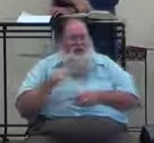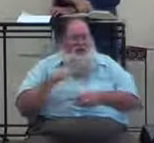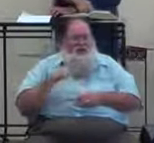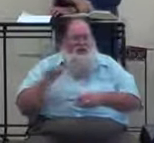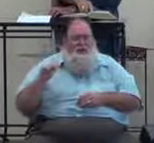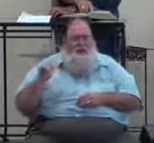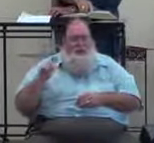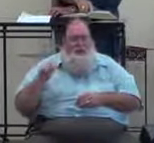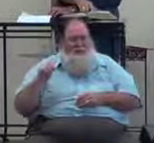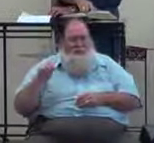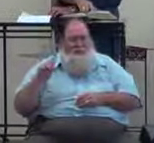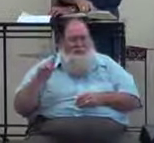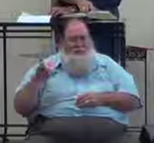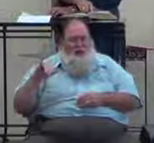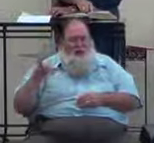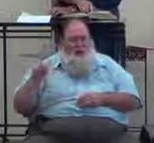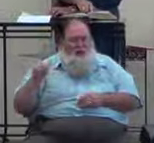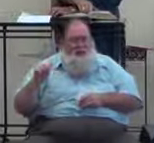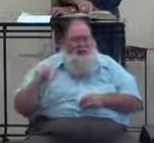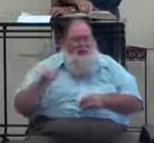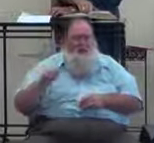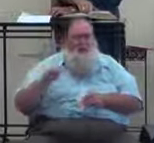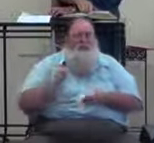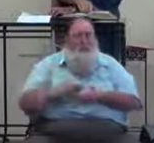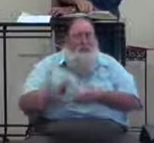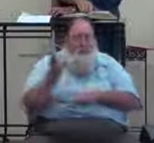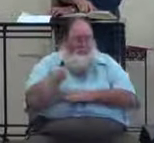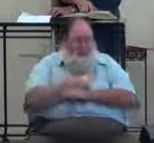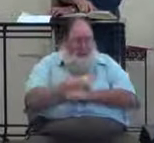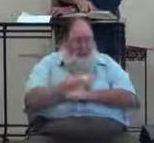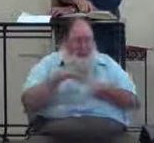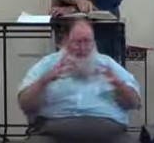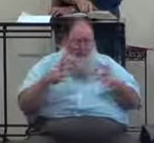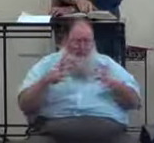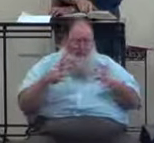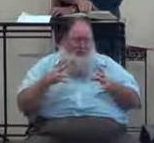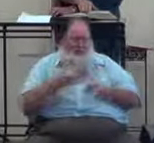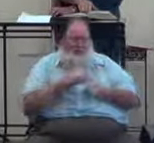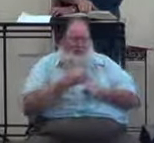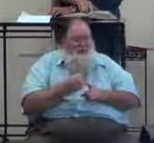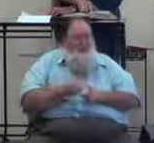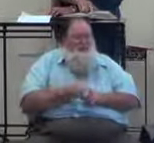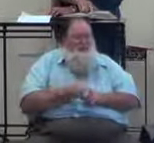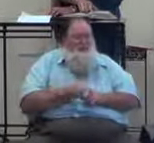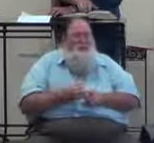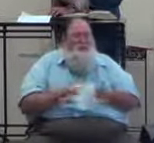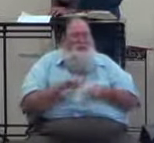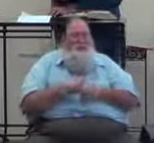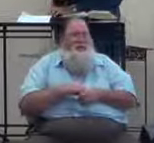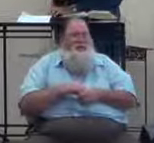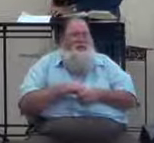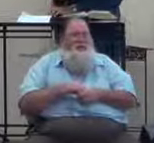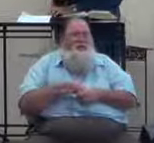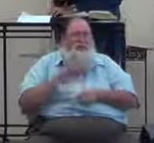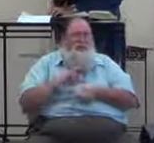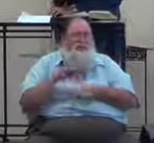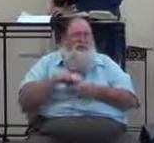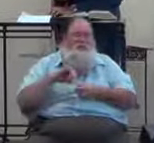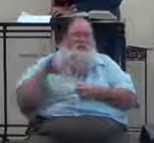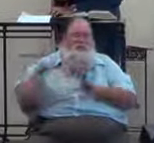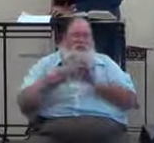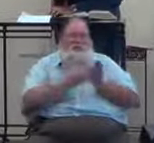there, on that day a great persecution broke out against the church at Jerusalem, and all except the